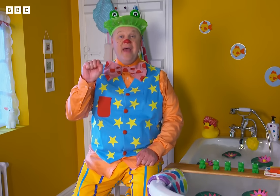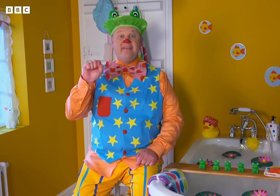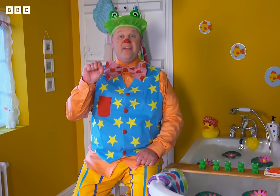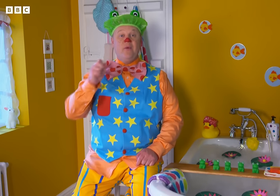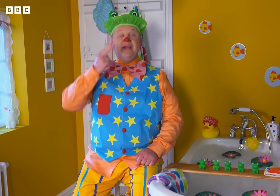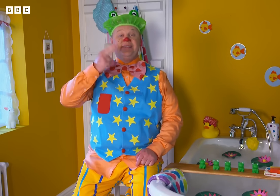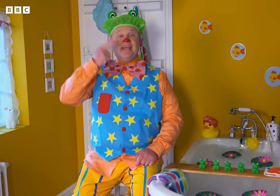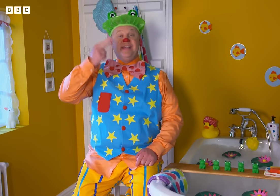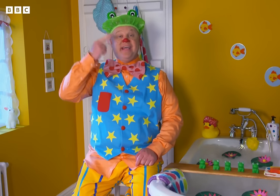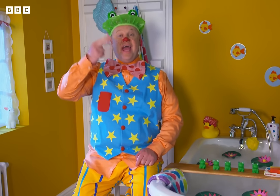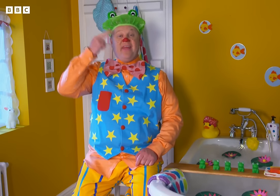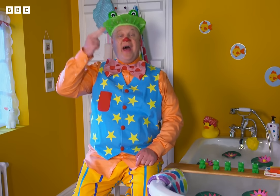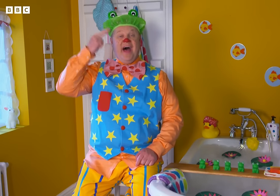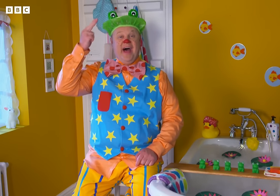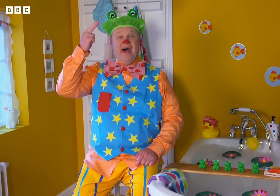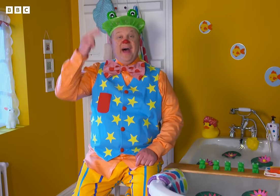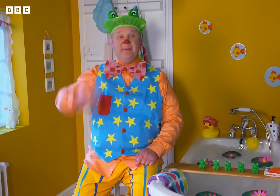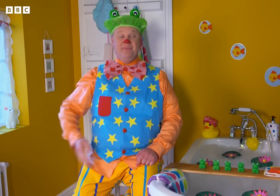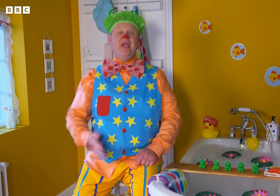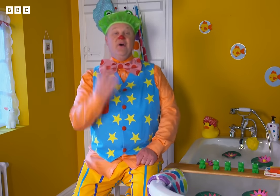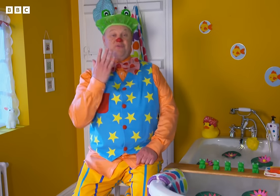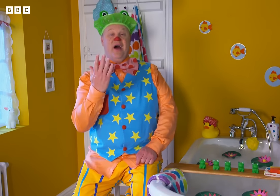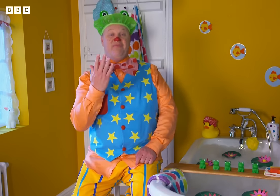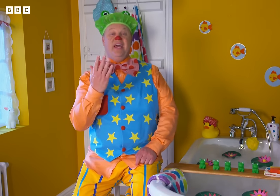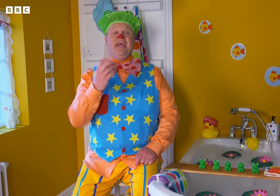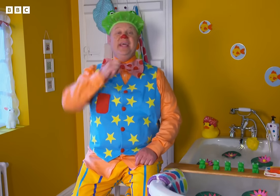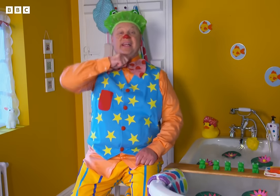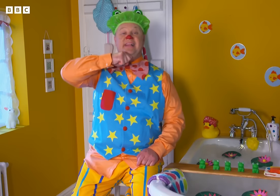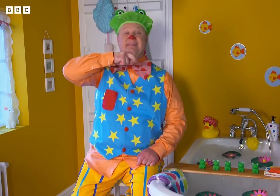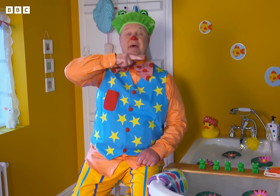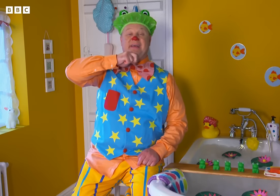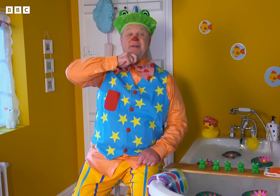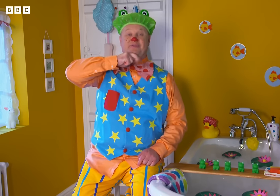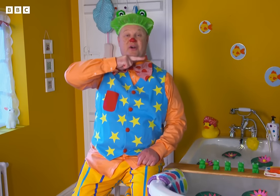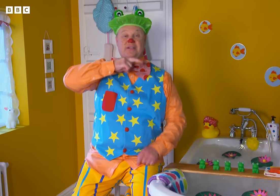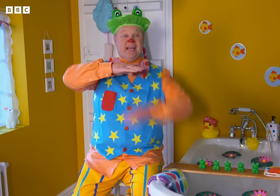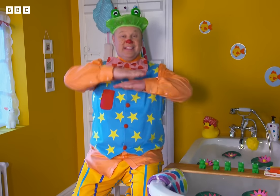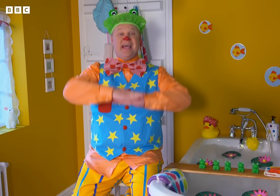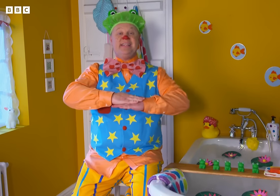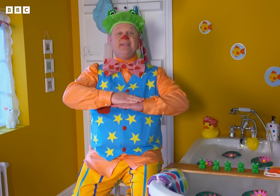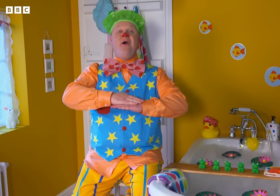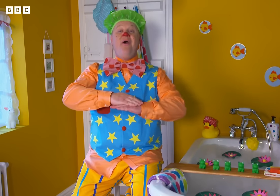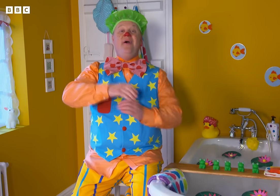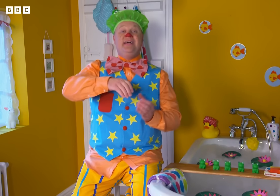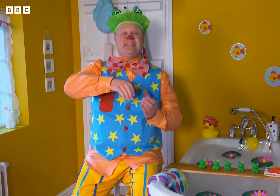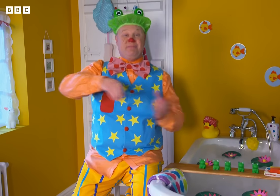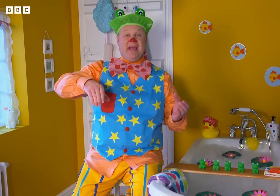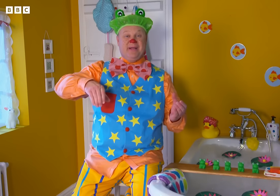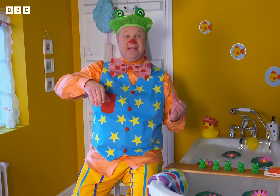Yes, we can sing together. Five little speckled frogs sat on a speckled